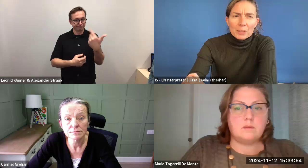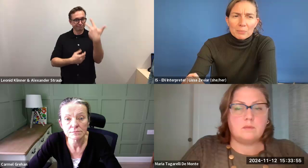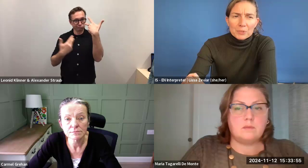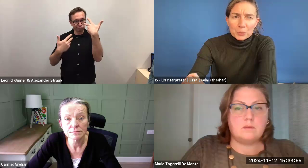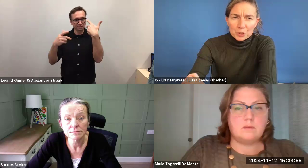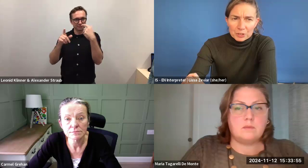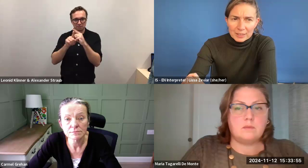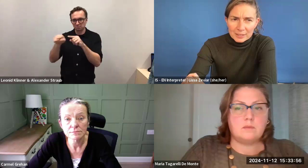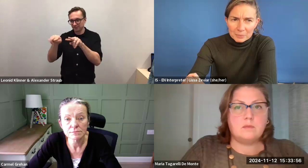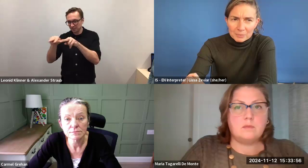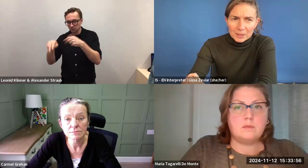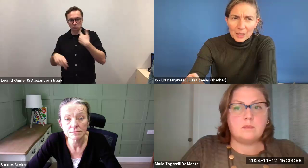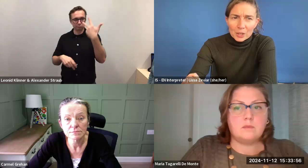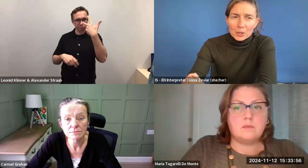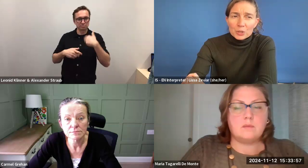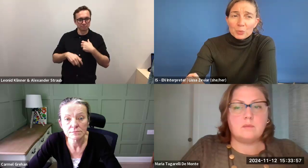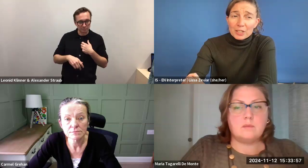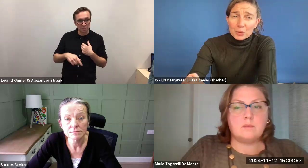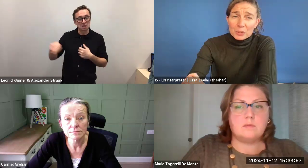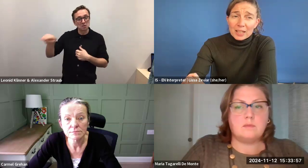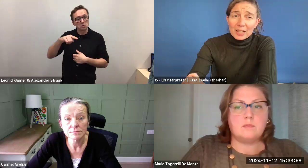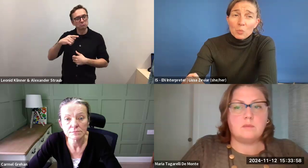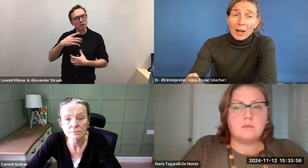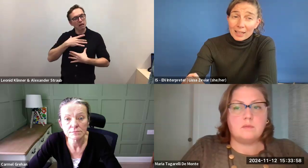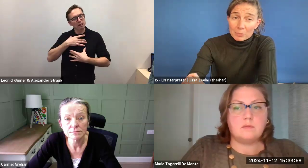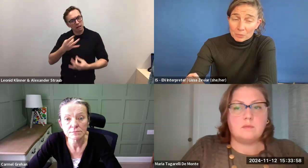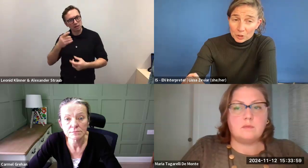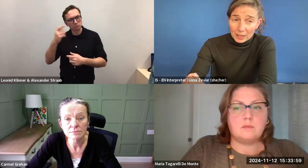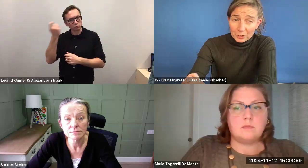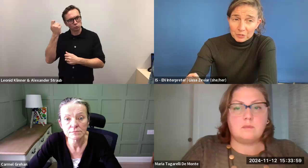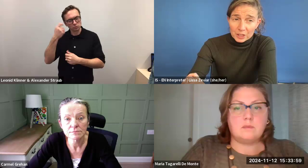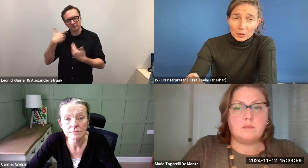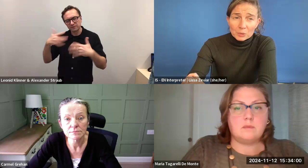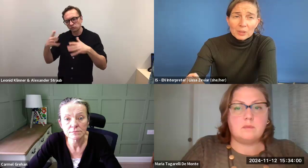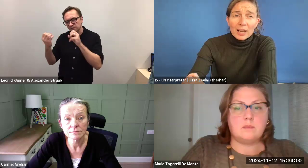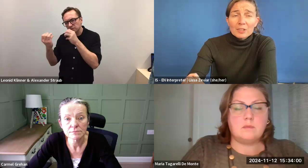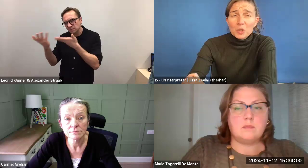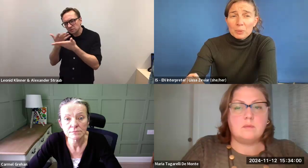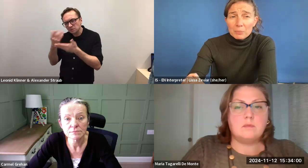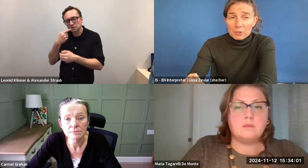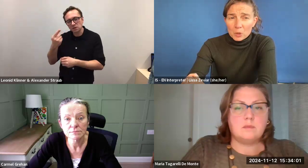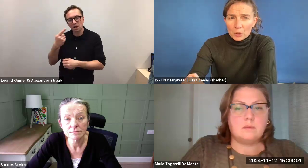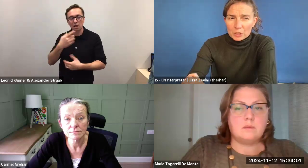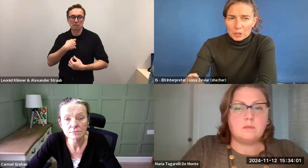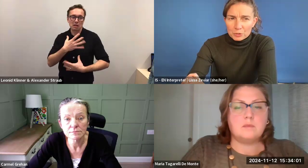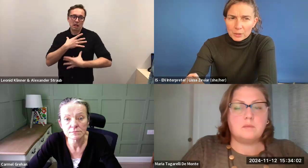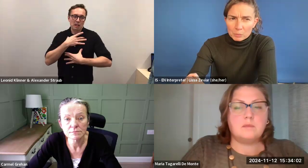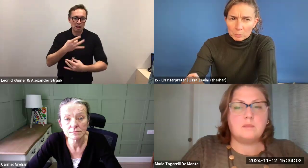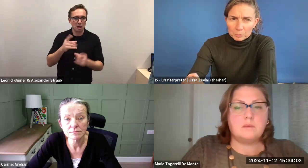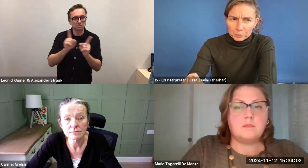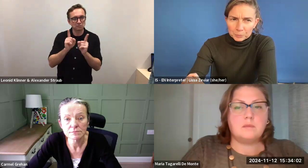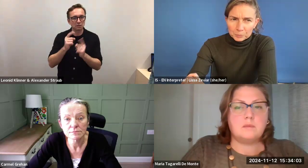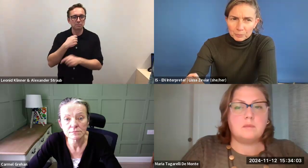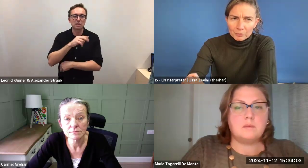I open up 2 screens. So what I do is while I'm looking at their video, I also open up a recording